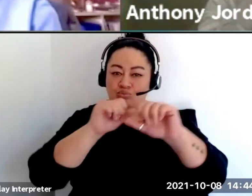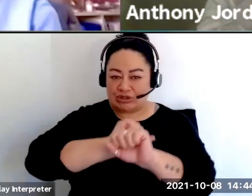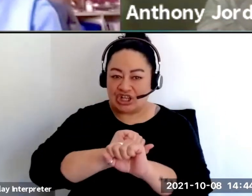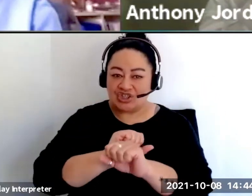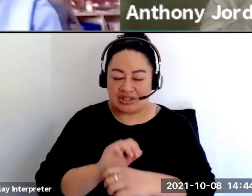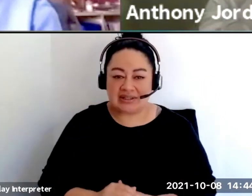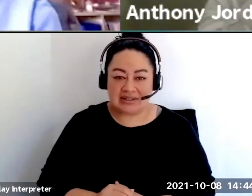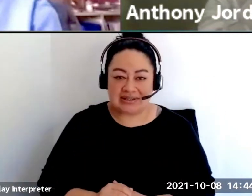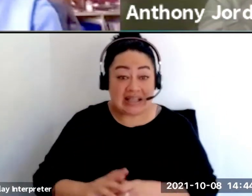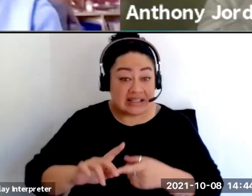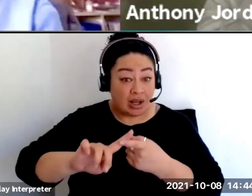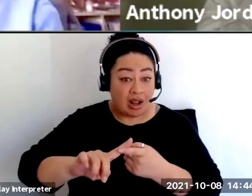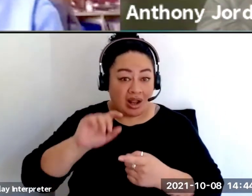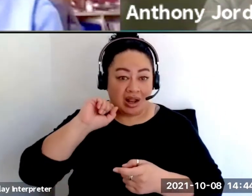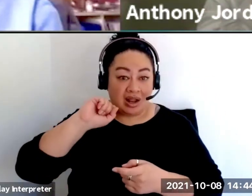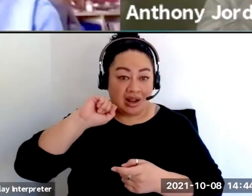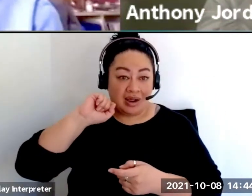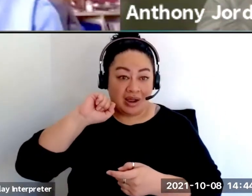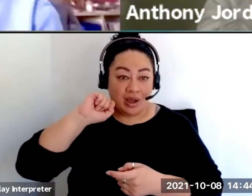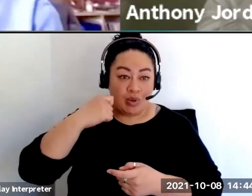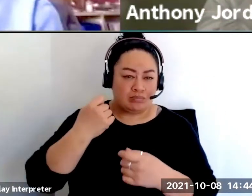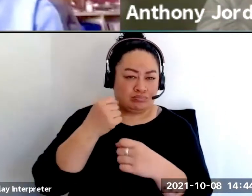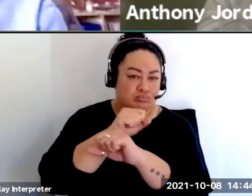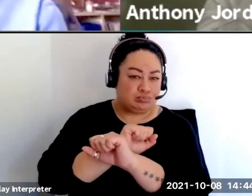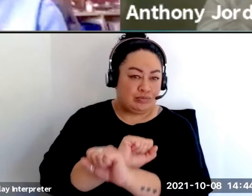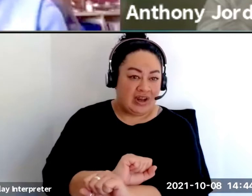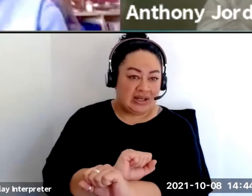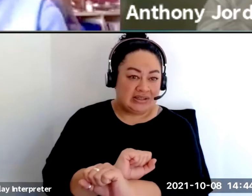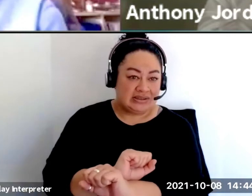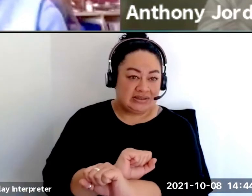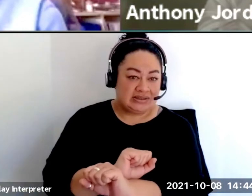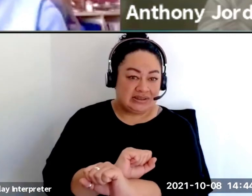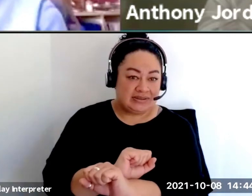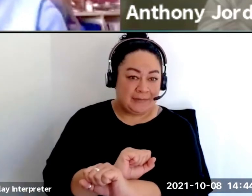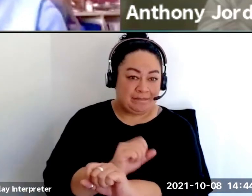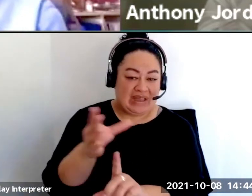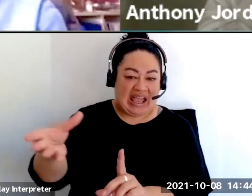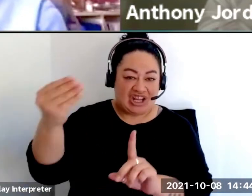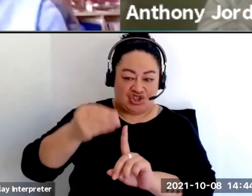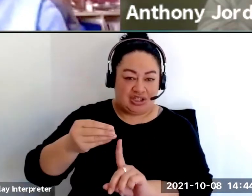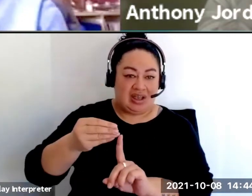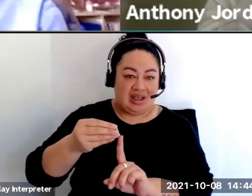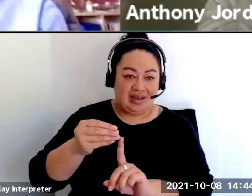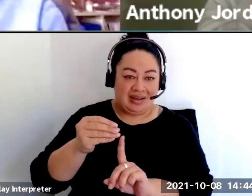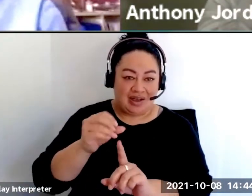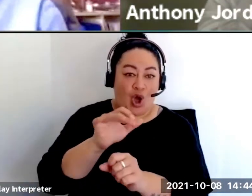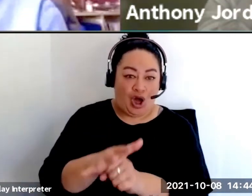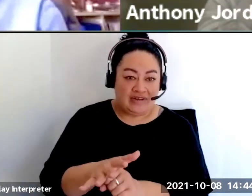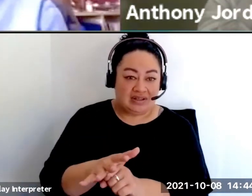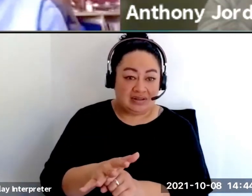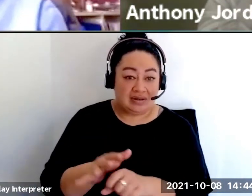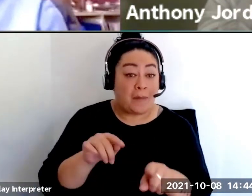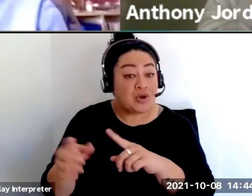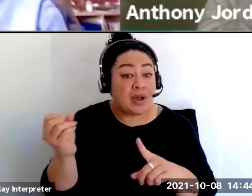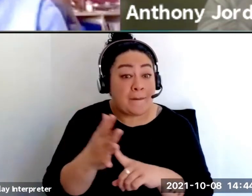still prevents you most of the time from getting it, and then more importantly, going to hospital or